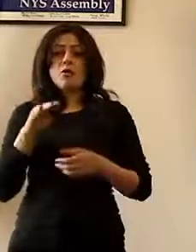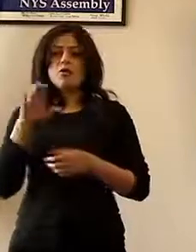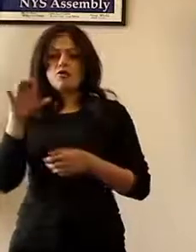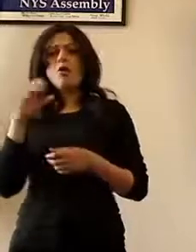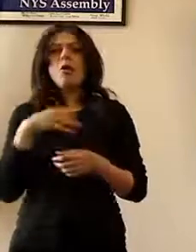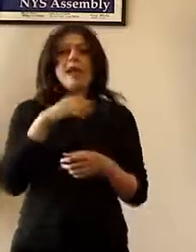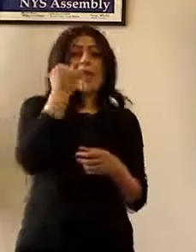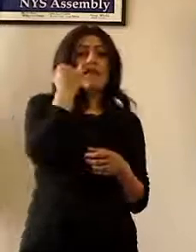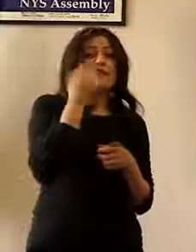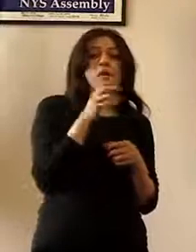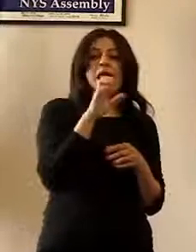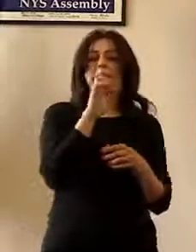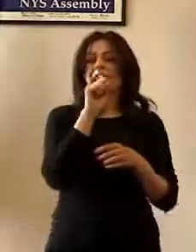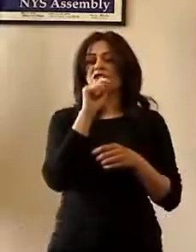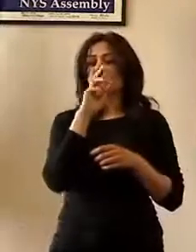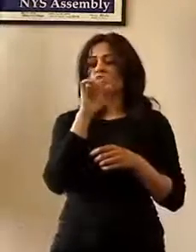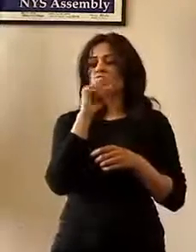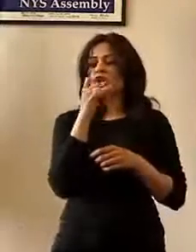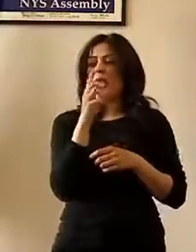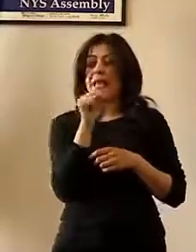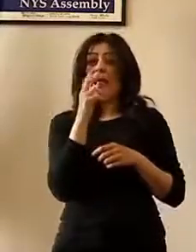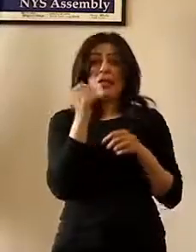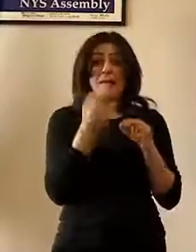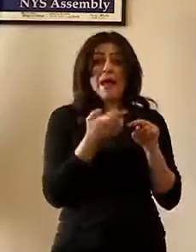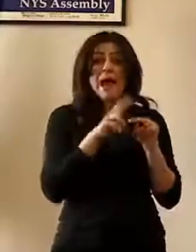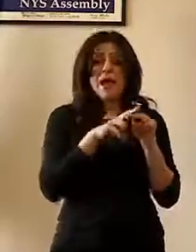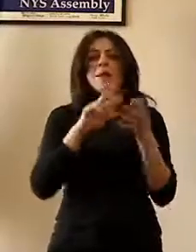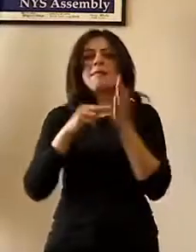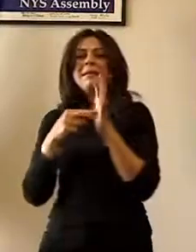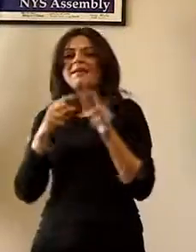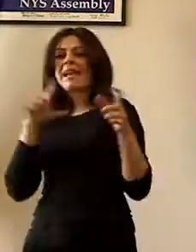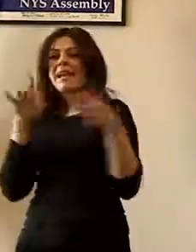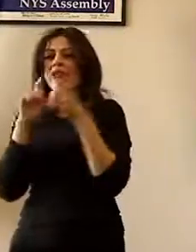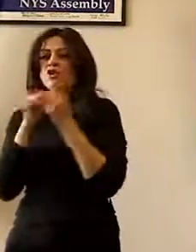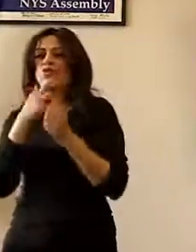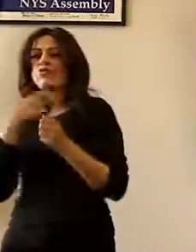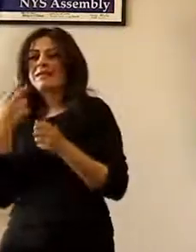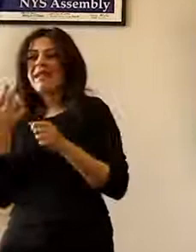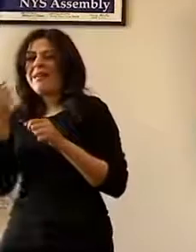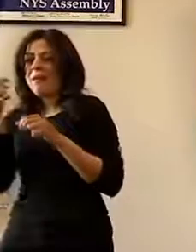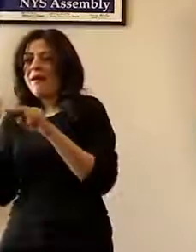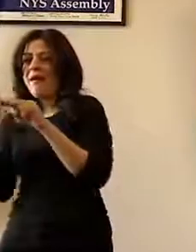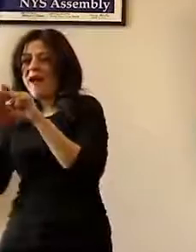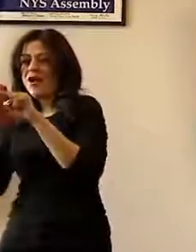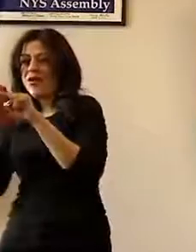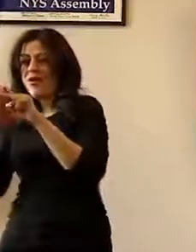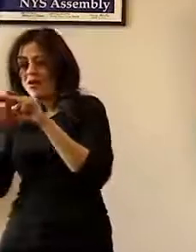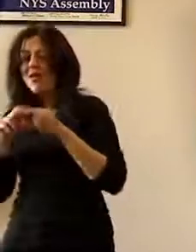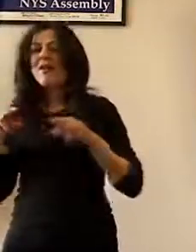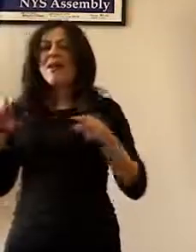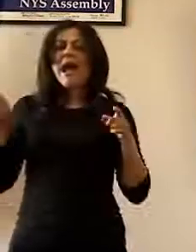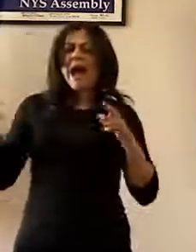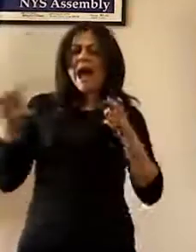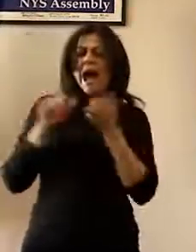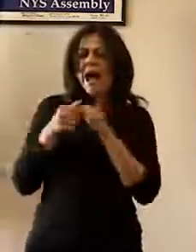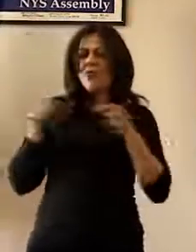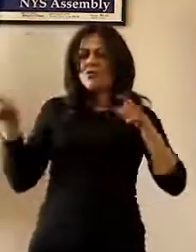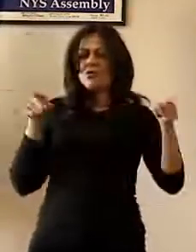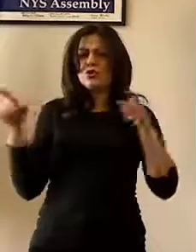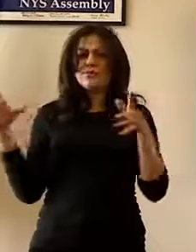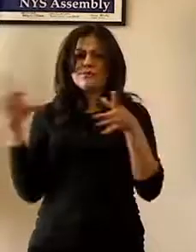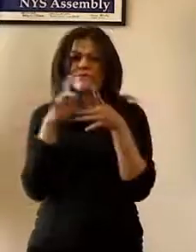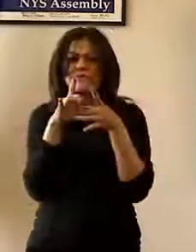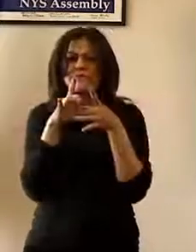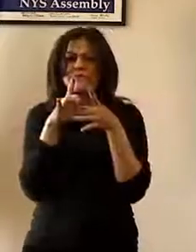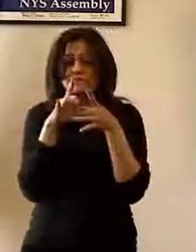so how they interplay, right now we have nothing to suggest that indeed